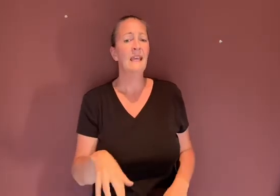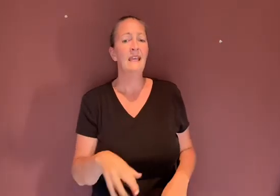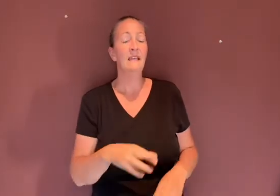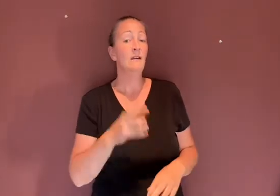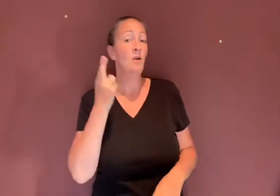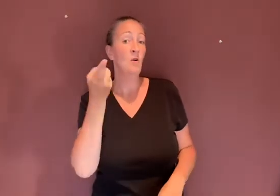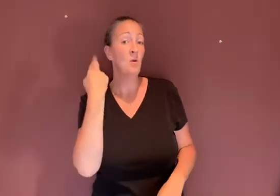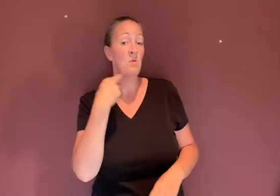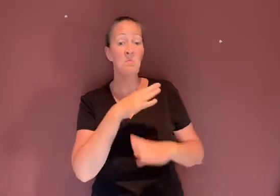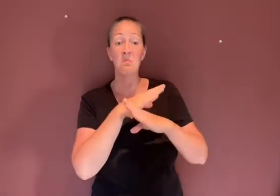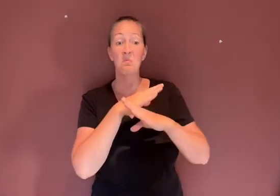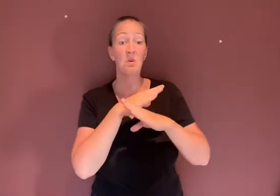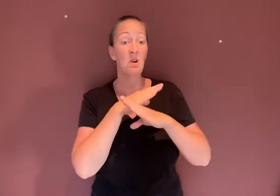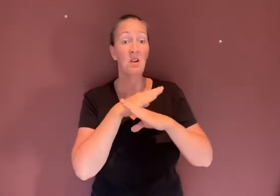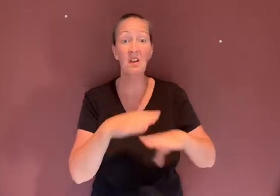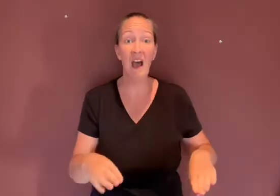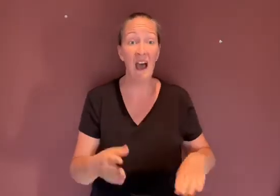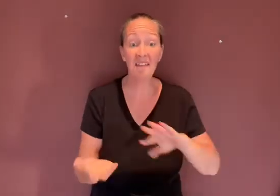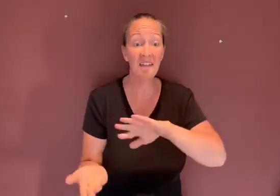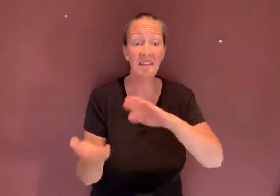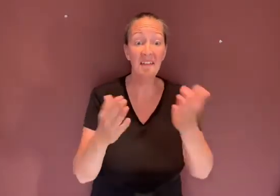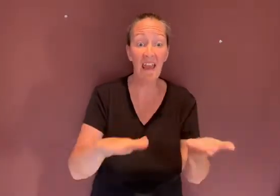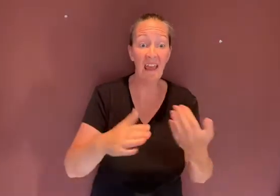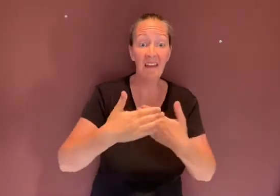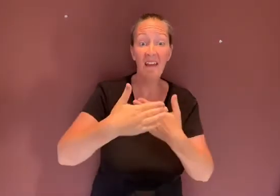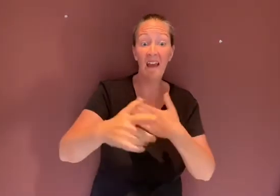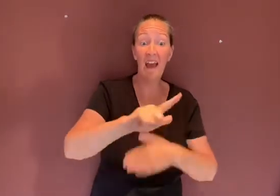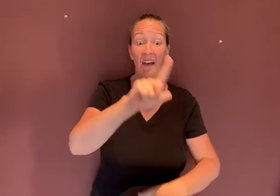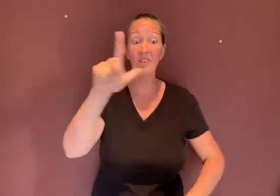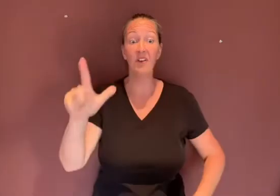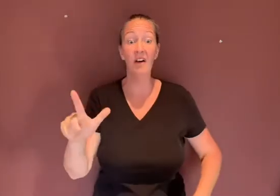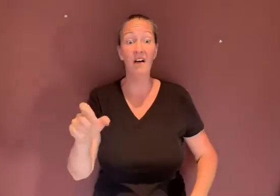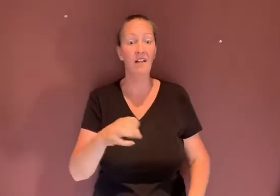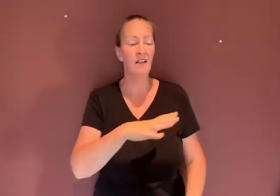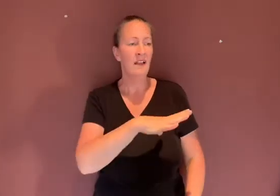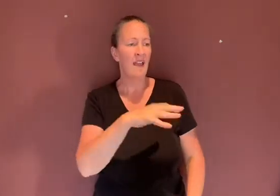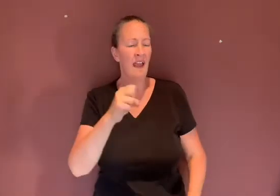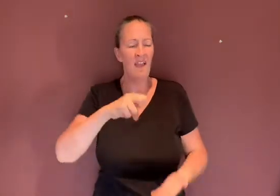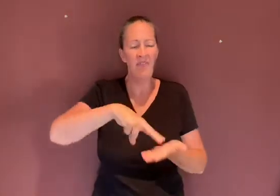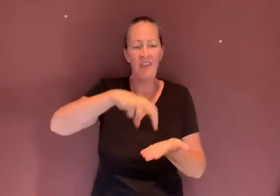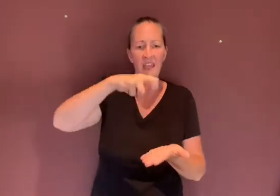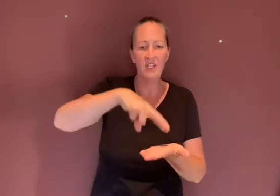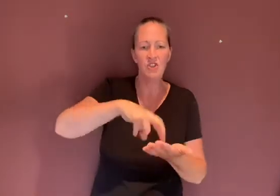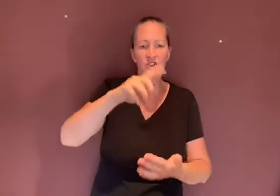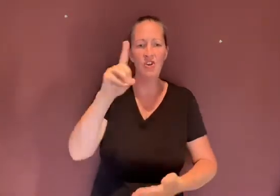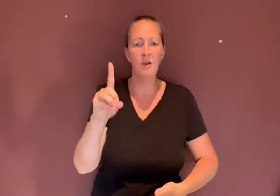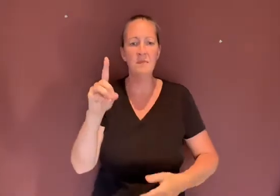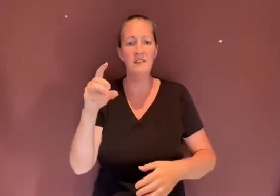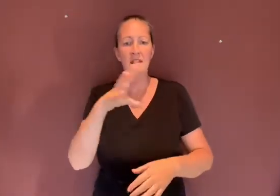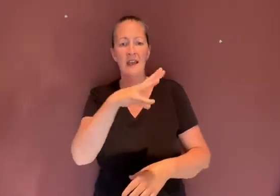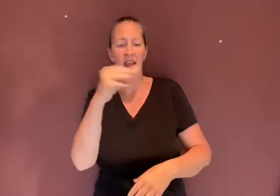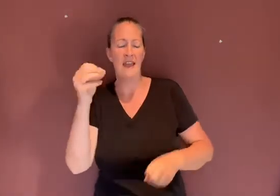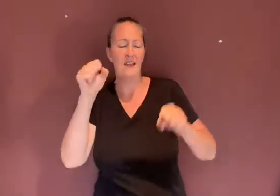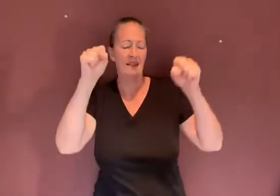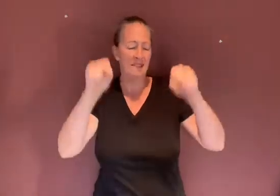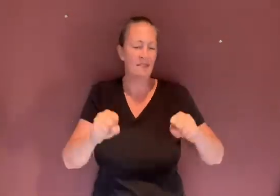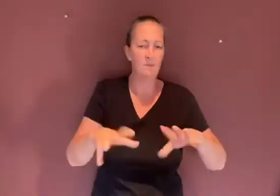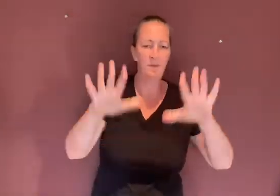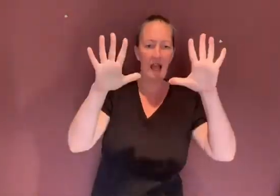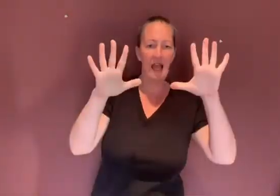they were not dead after all, and they jumped and